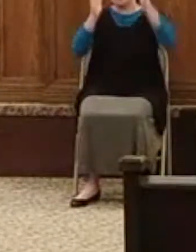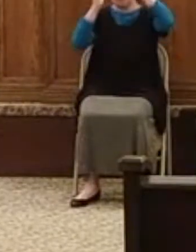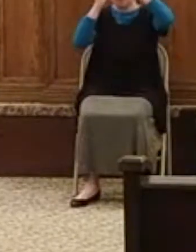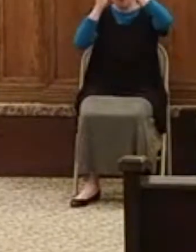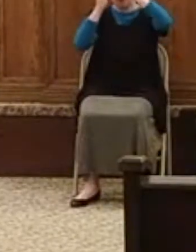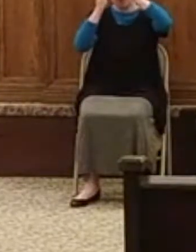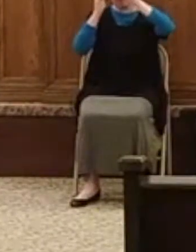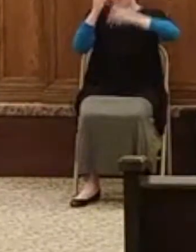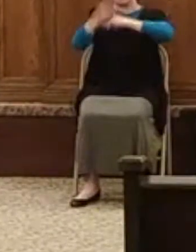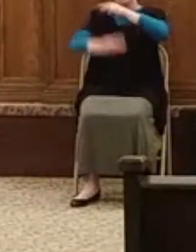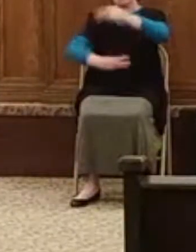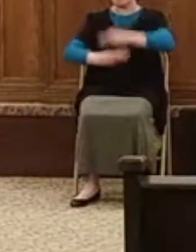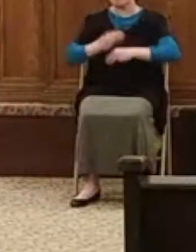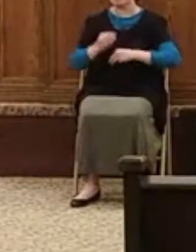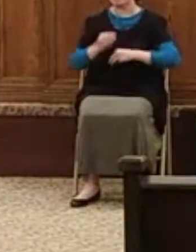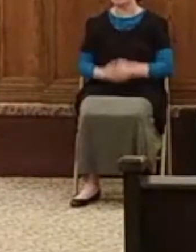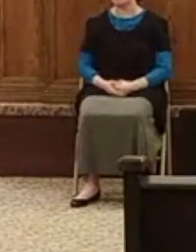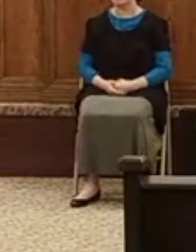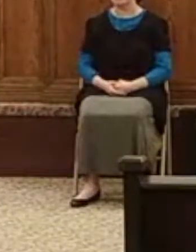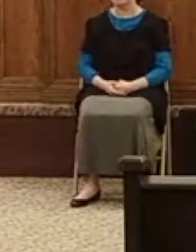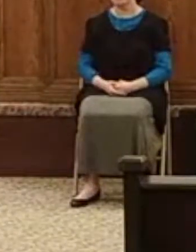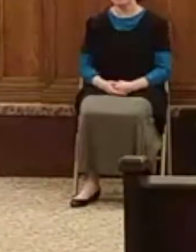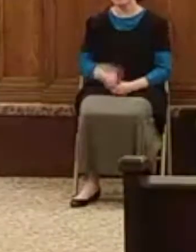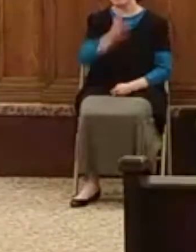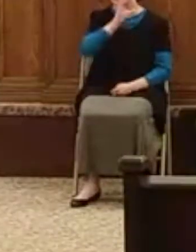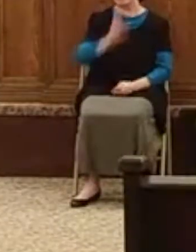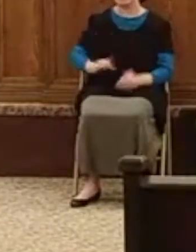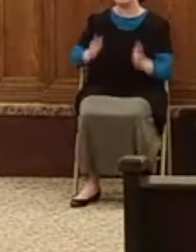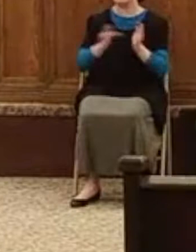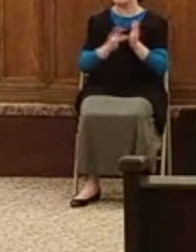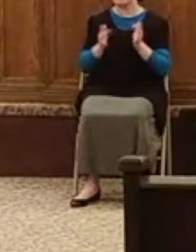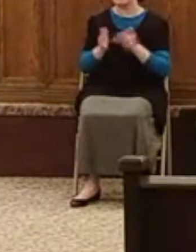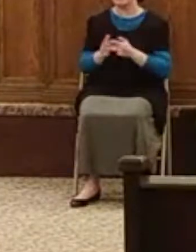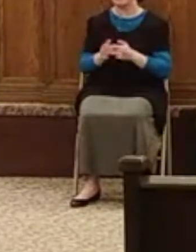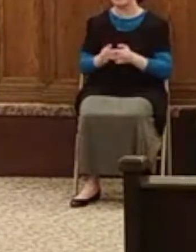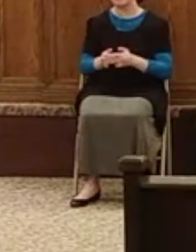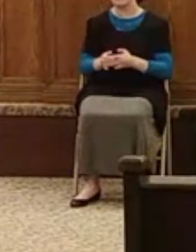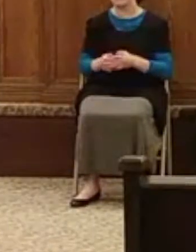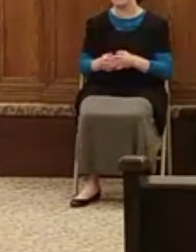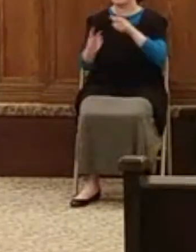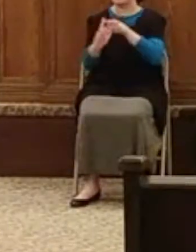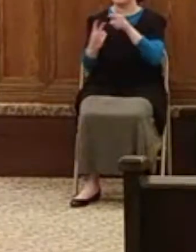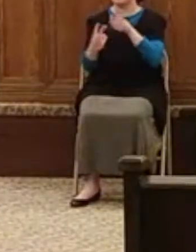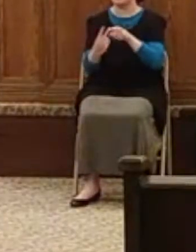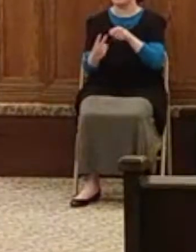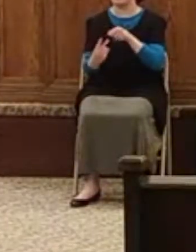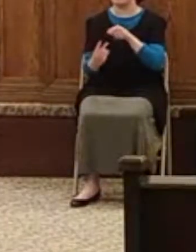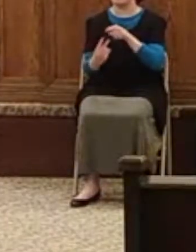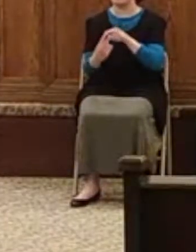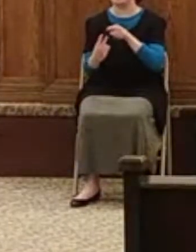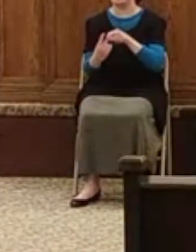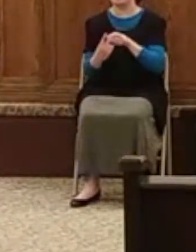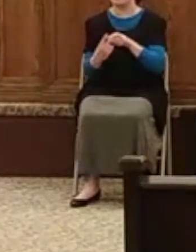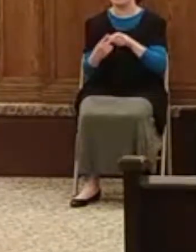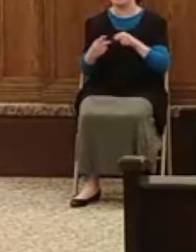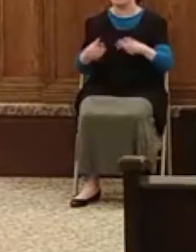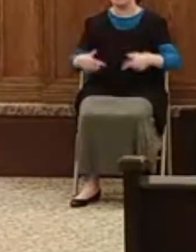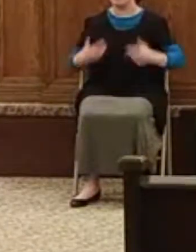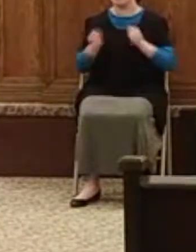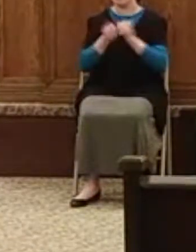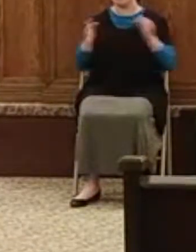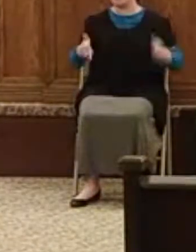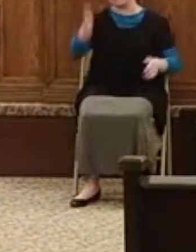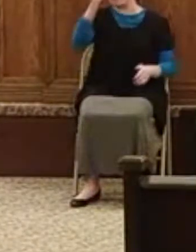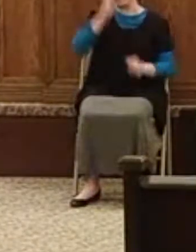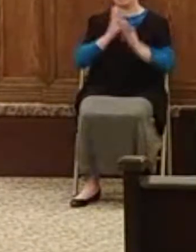the hope of the world. Amen. Christ Jesus. It was their decision. They chose to live in a godless